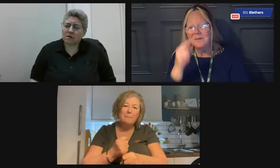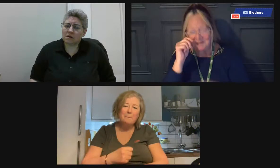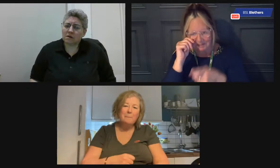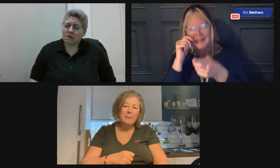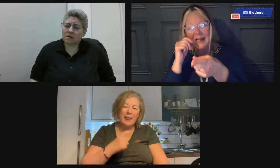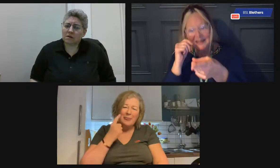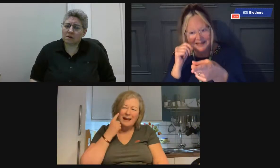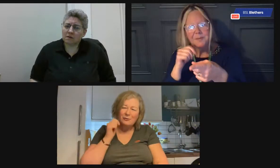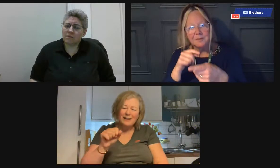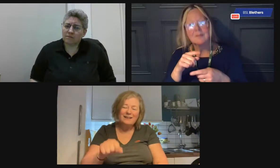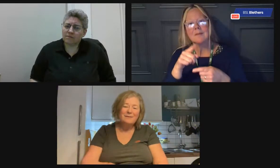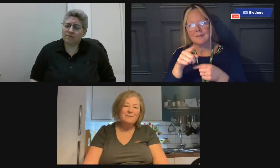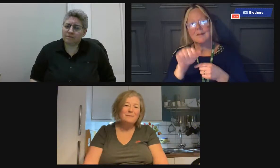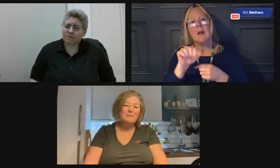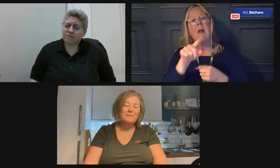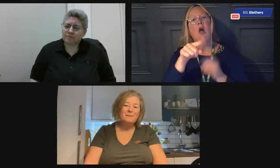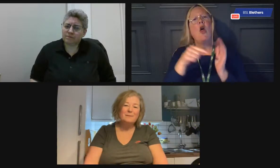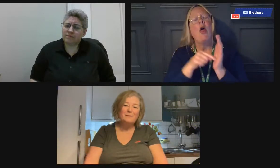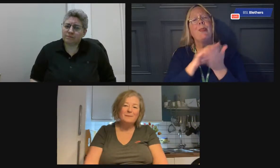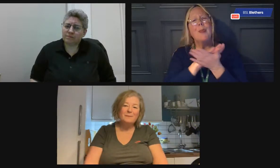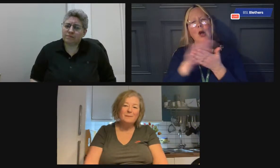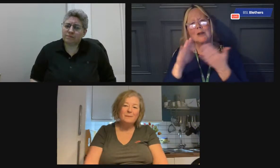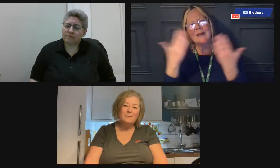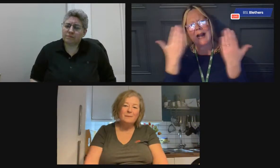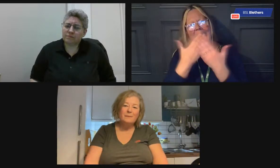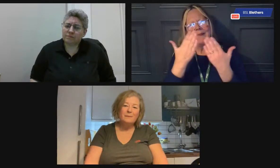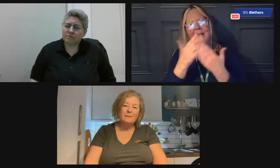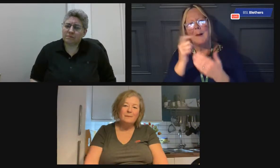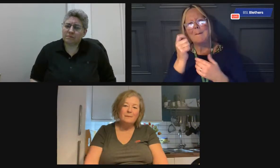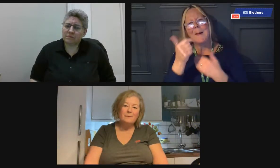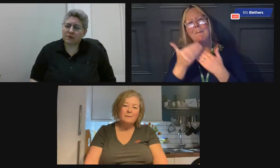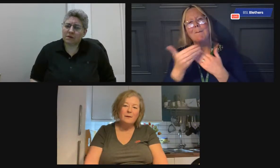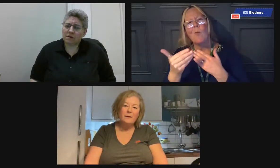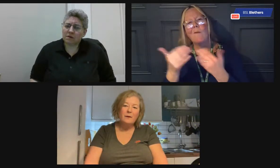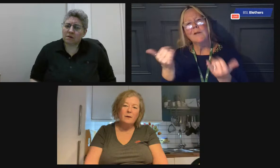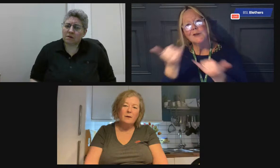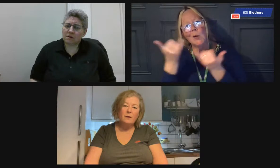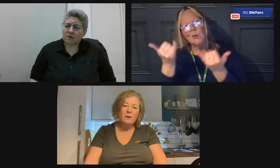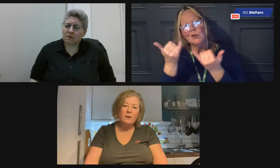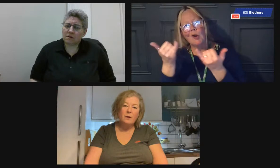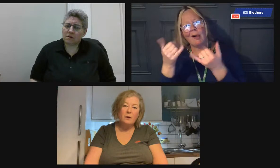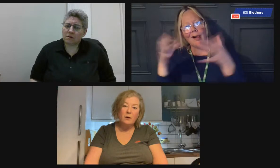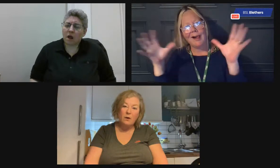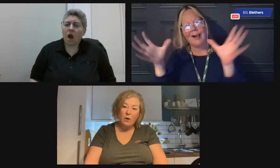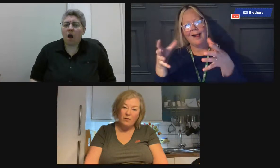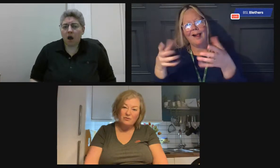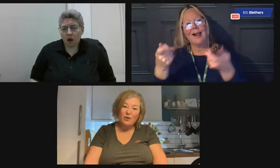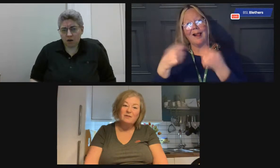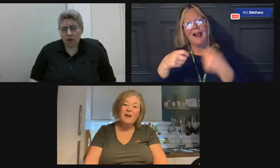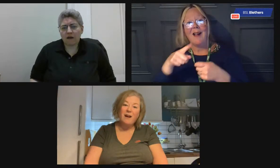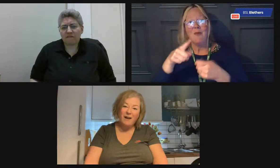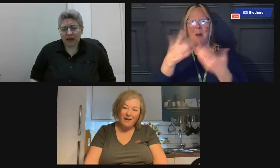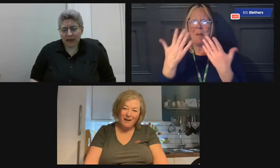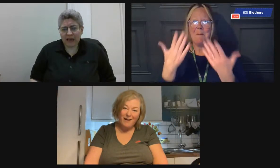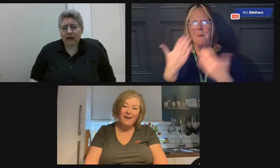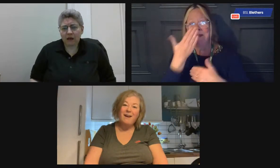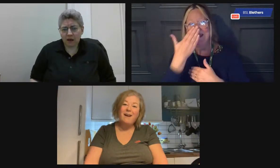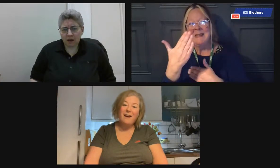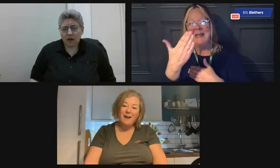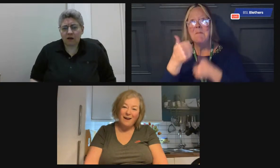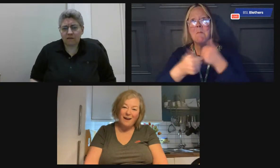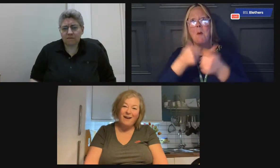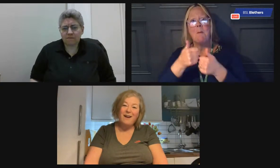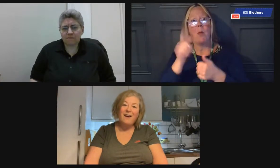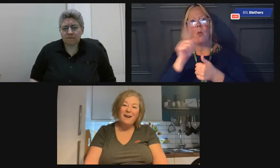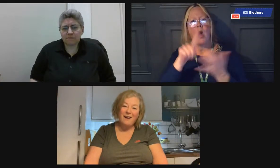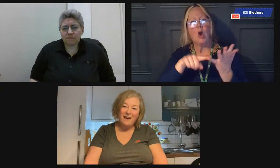similar on a Thursday Ye- evening. We do games and cards. Yeah, on Thursday evening is a little bit more of a social.